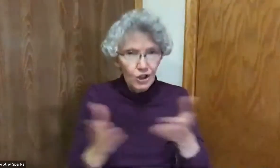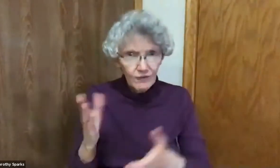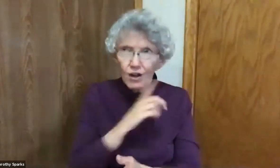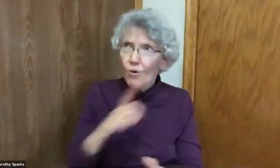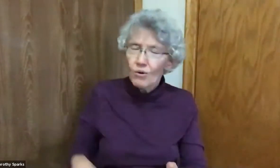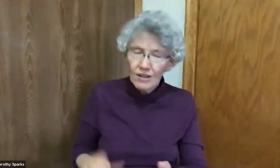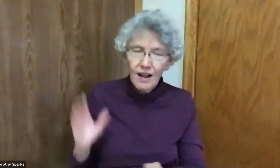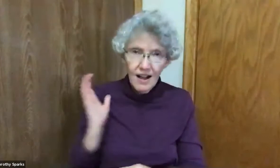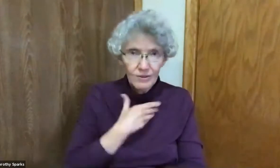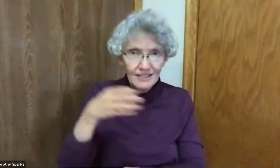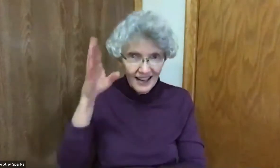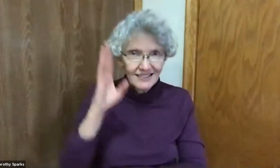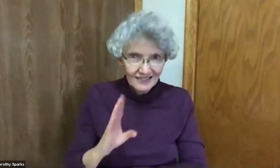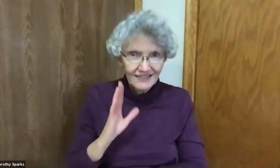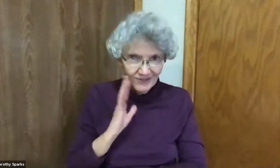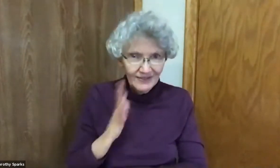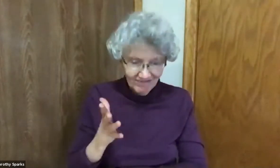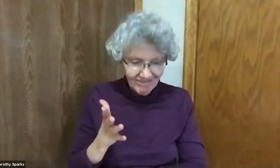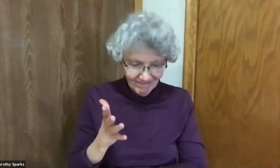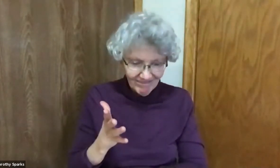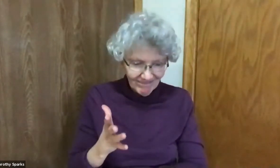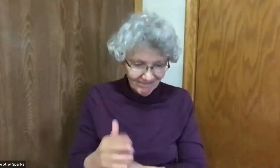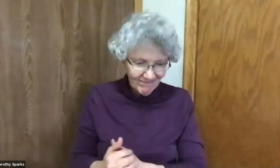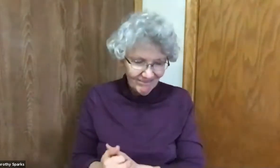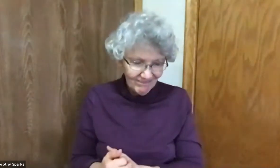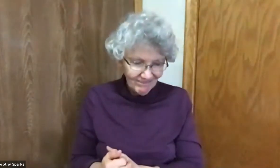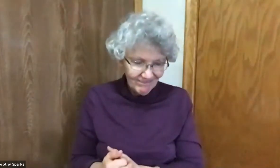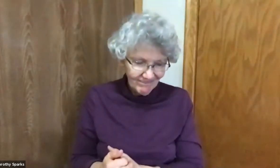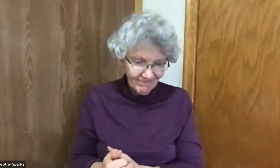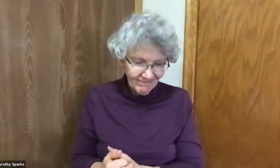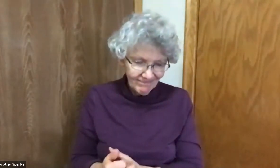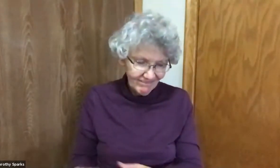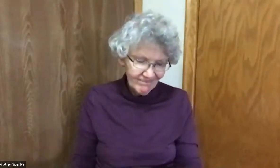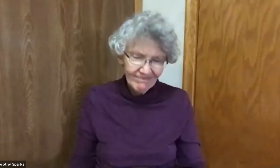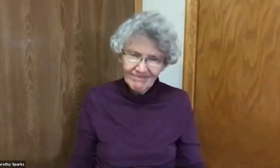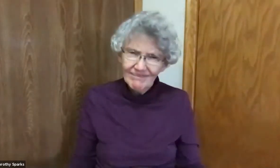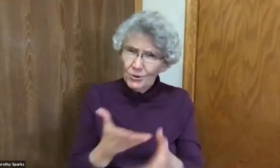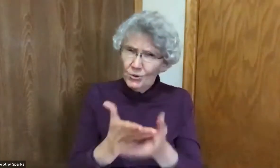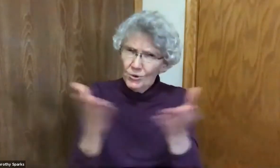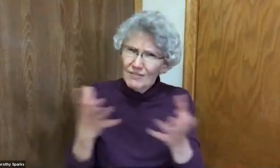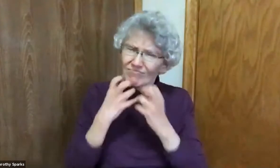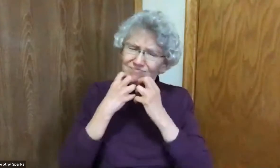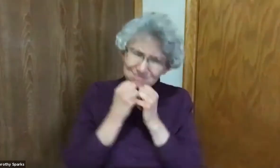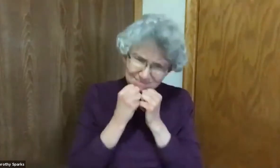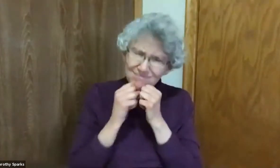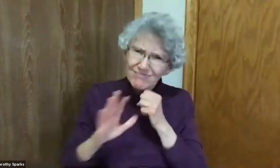But they themselves will be priests and servants of the Lord our God.